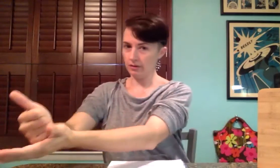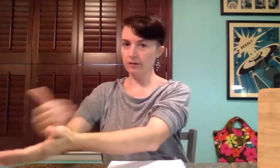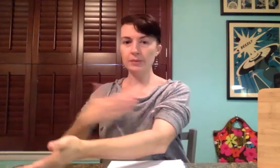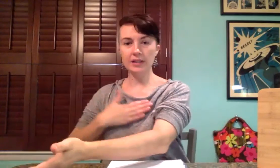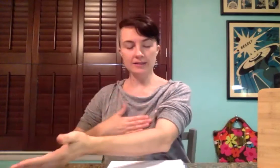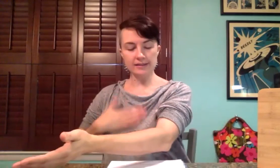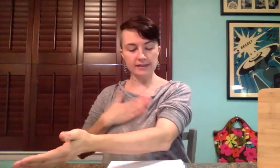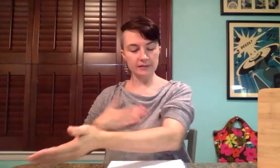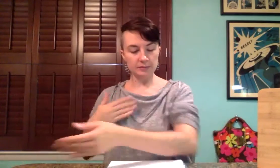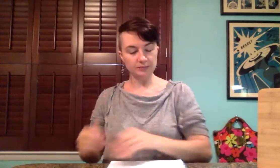her, please?